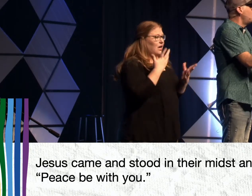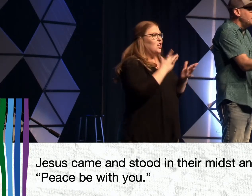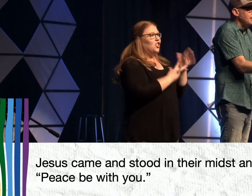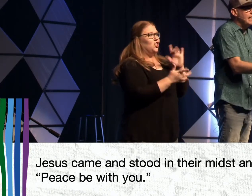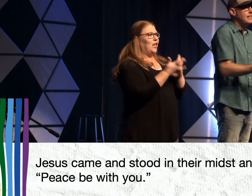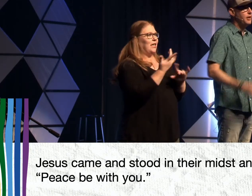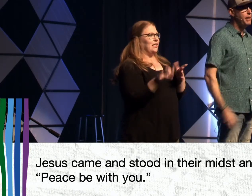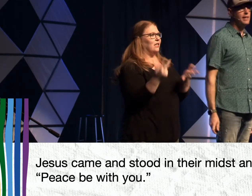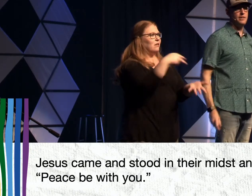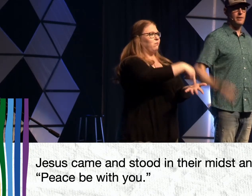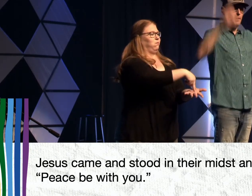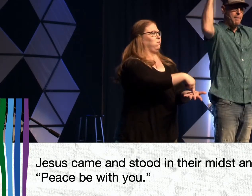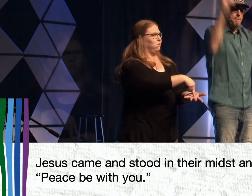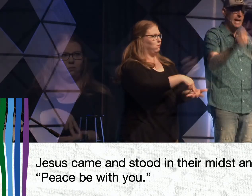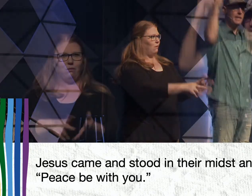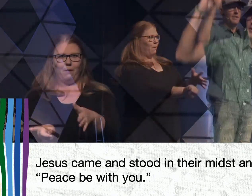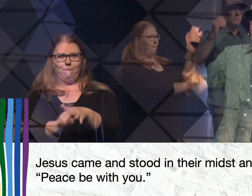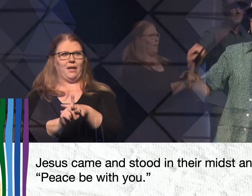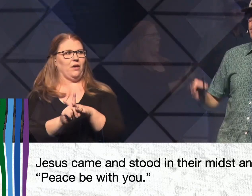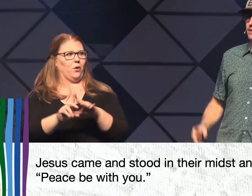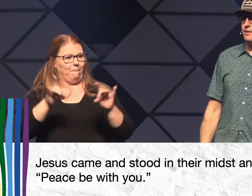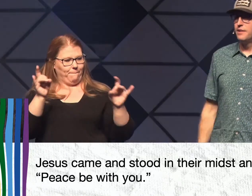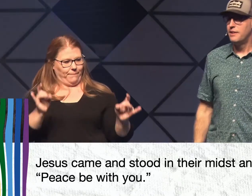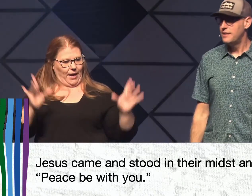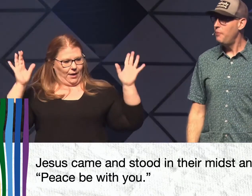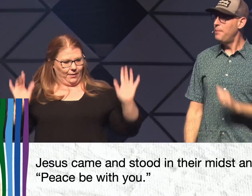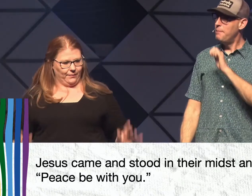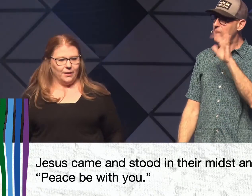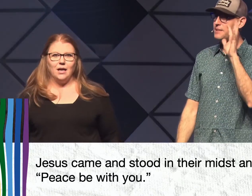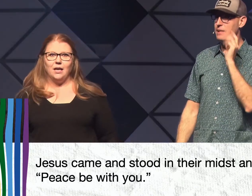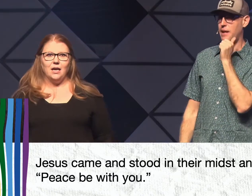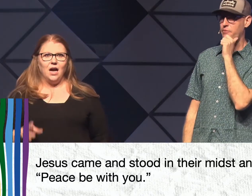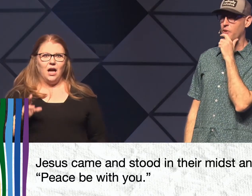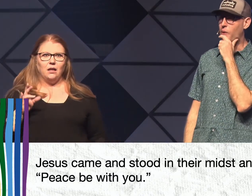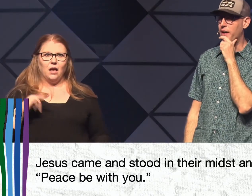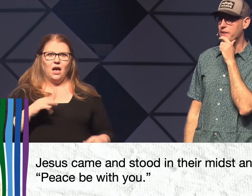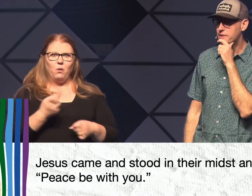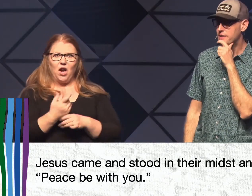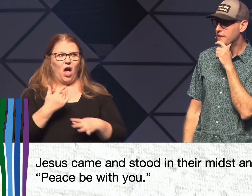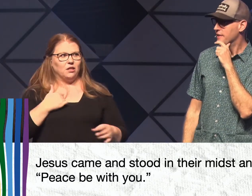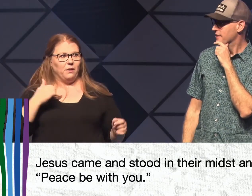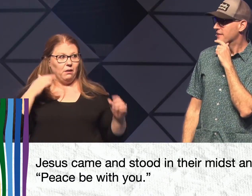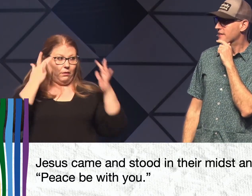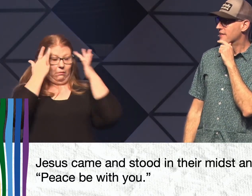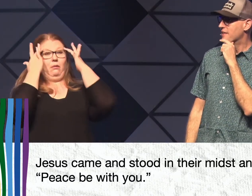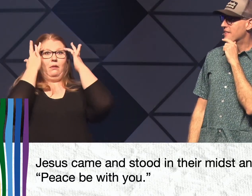and stood in their midst. That would mess me up for a while.